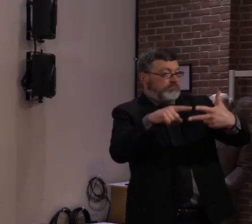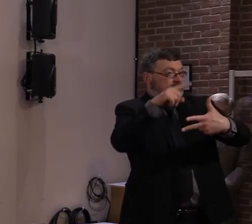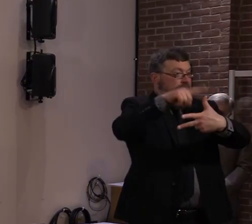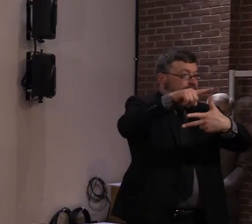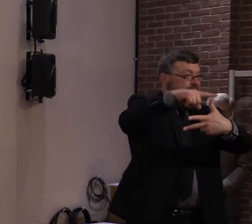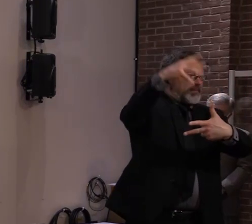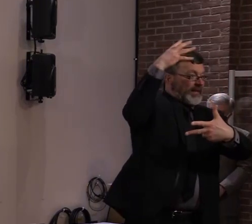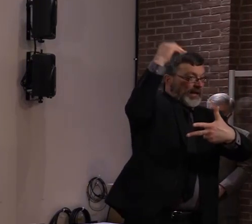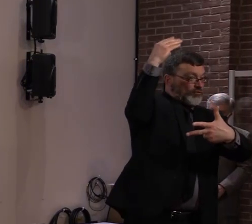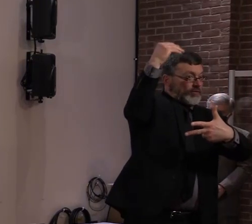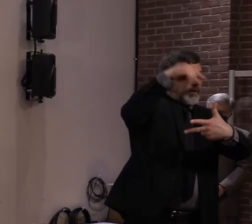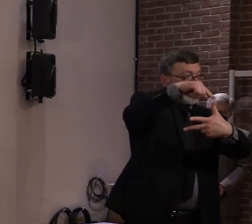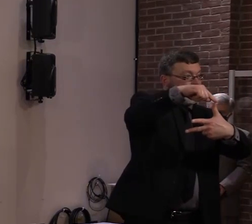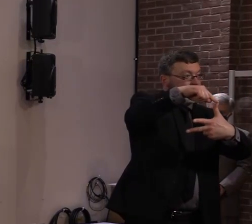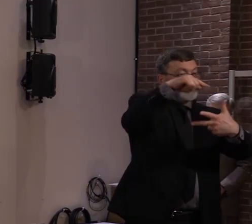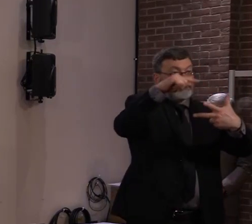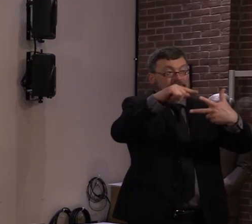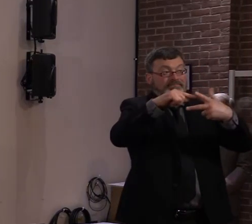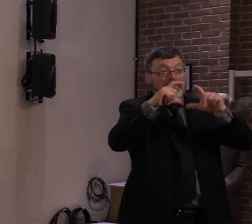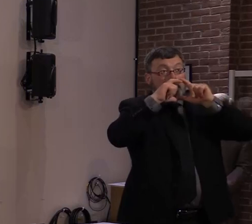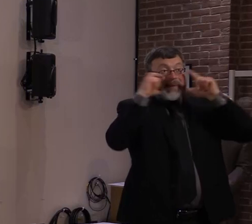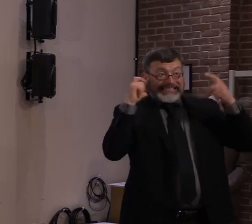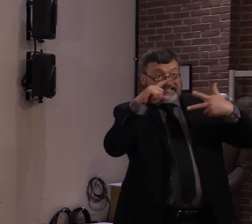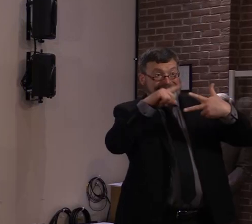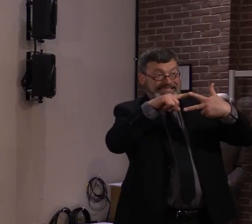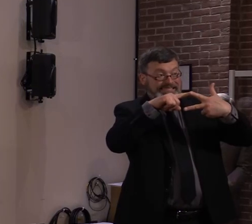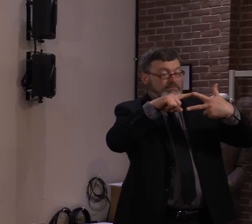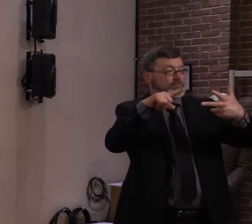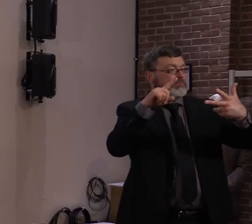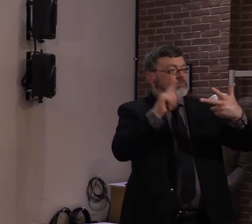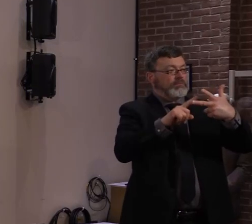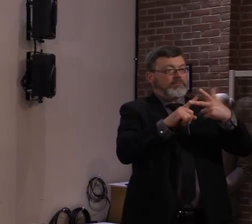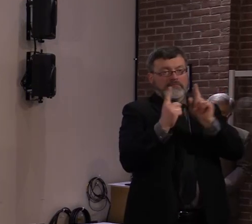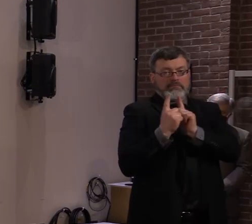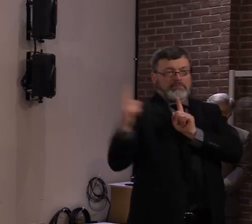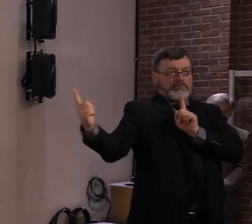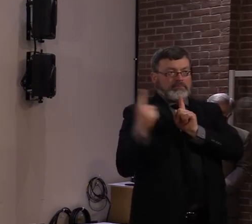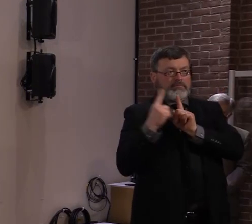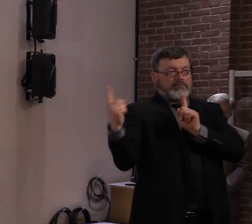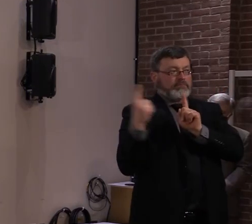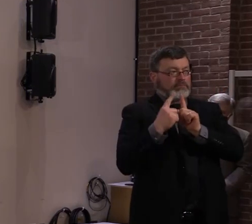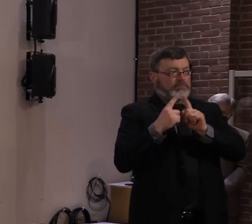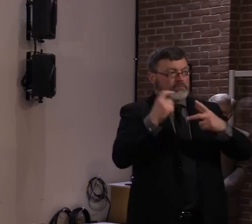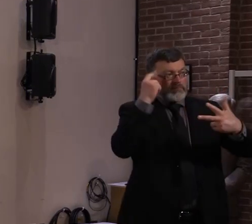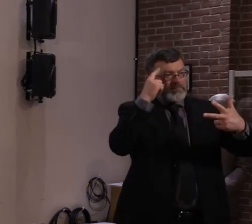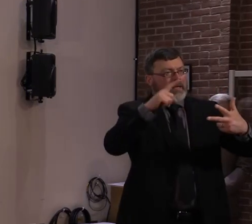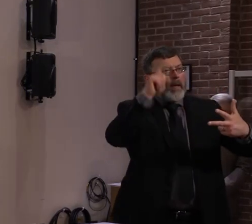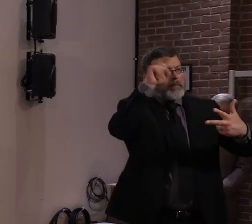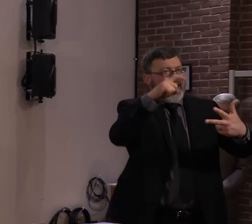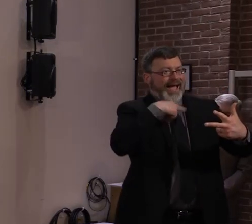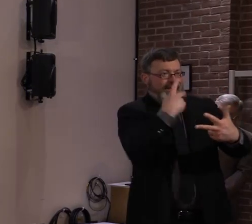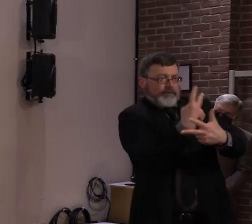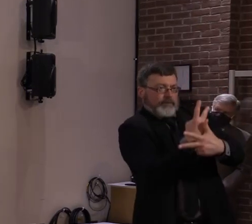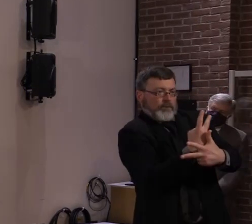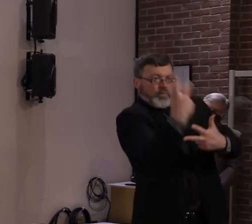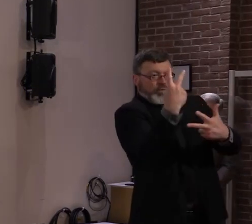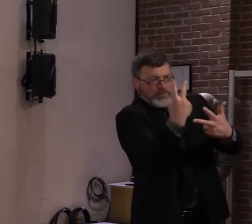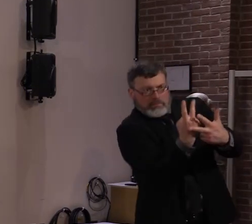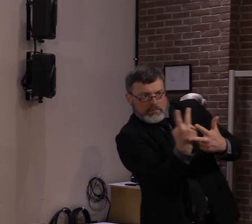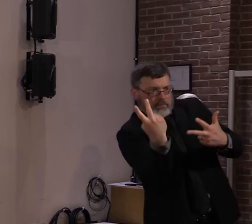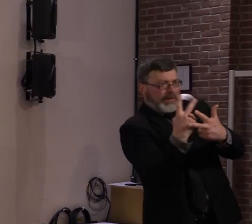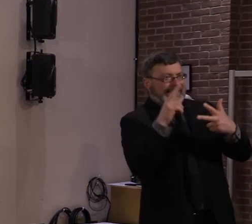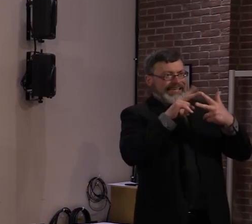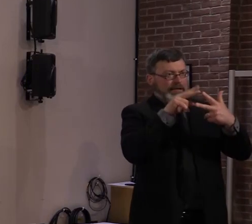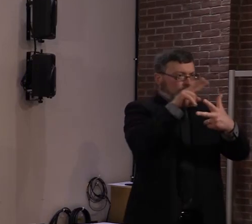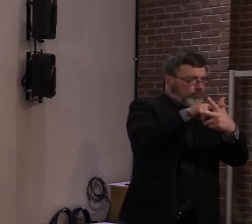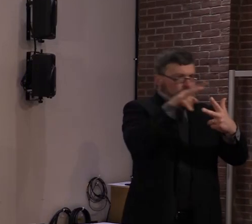masked, distanced. You need two of these three elements. For example,